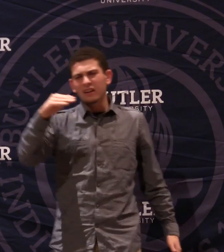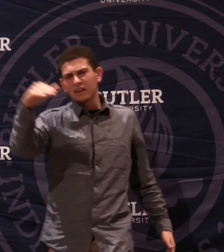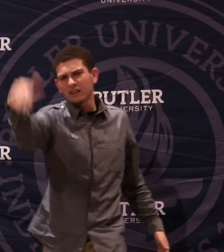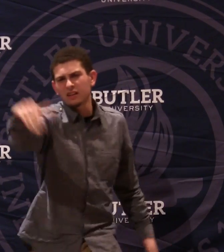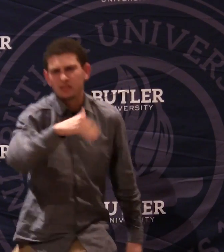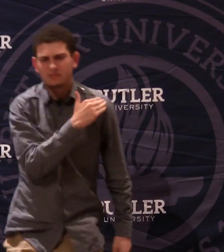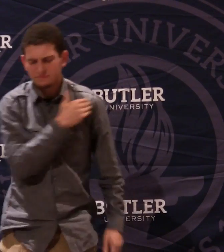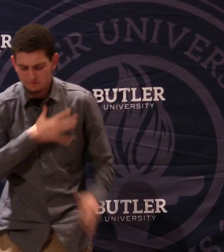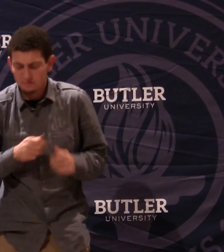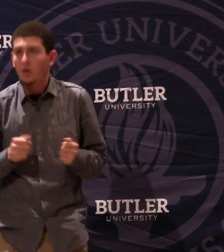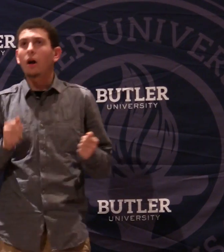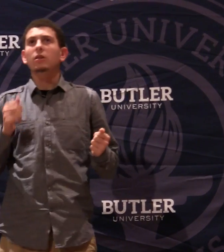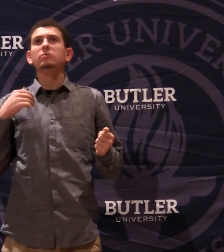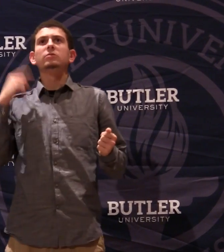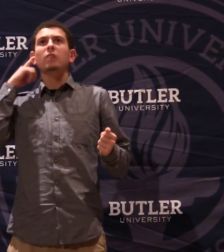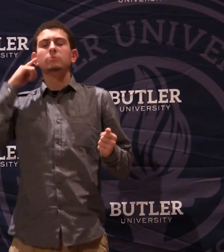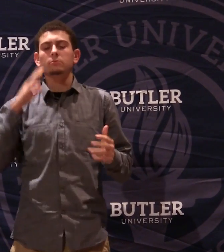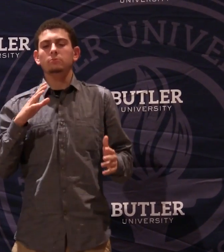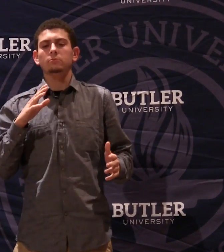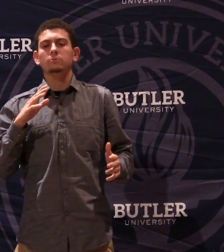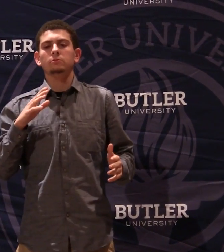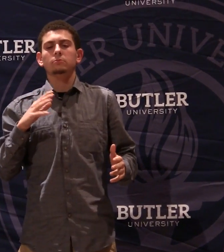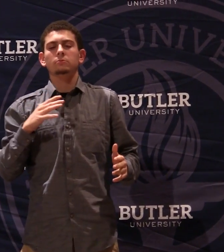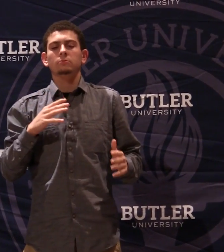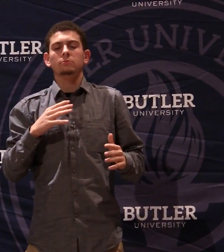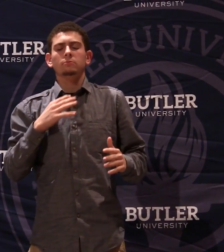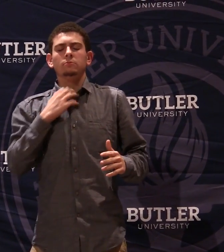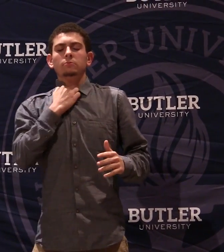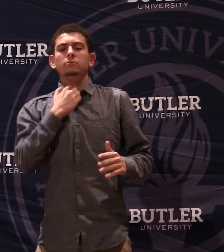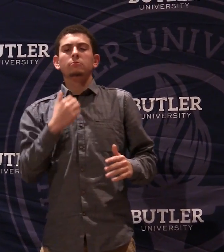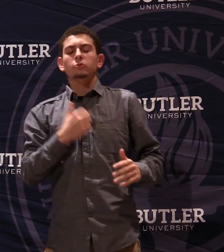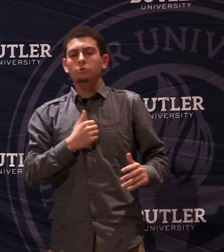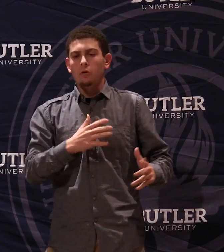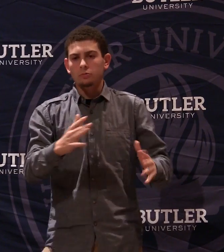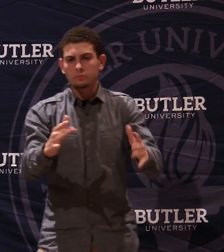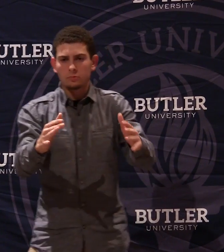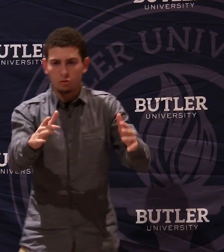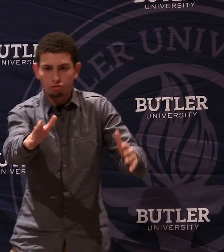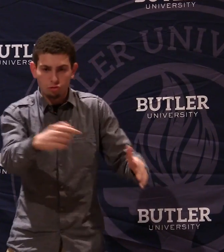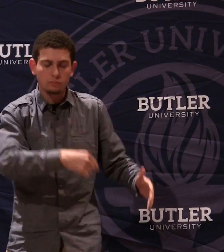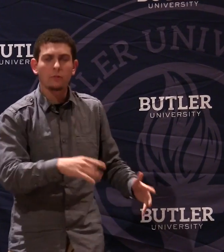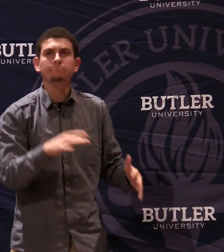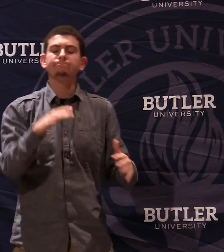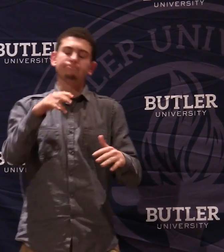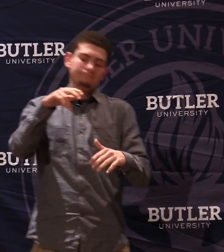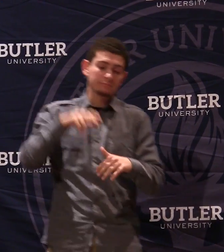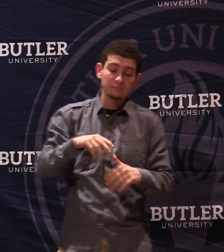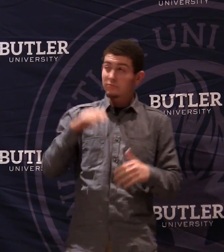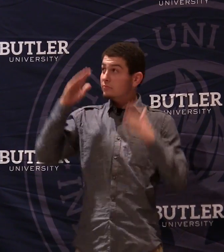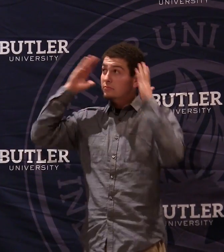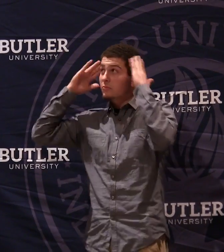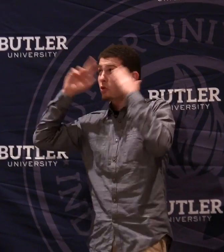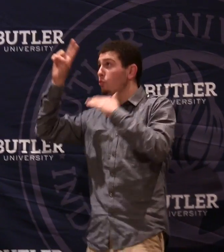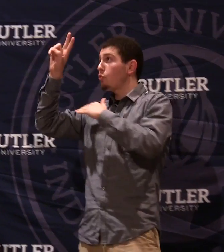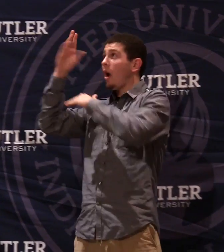doesn't respond. So he finally taps him on the shoulder, and the man says, "I'm deaf." And so he shows him where to